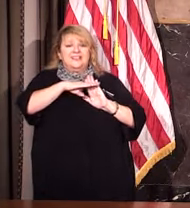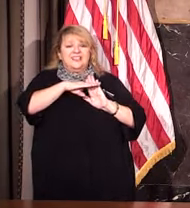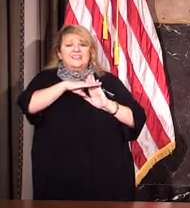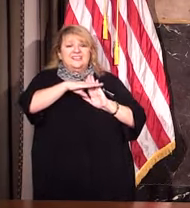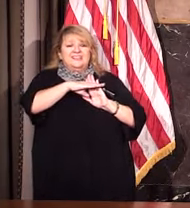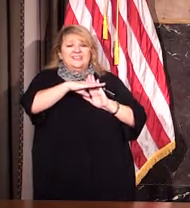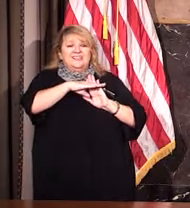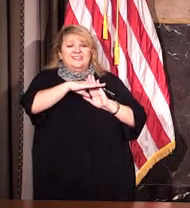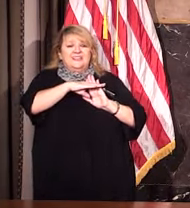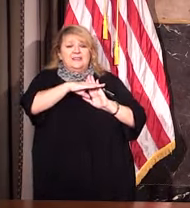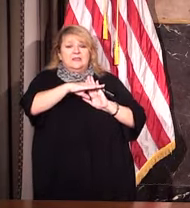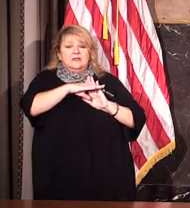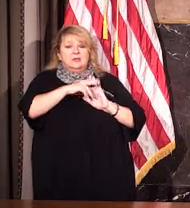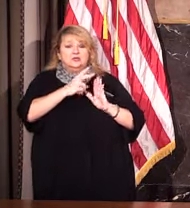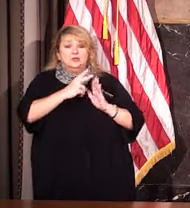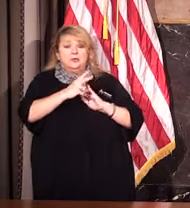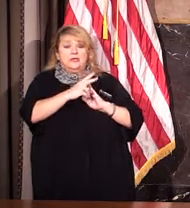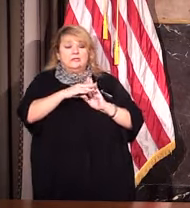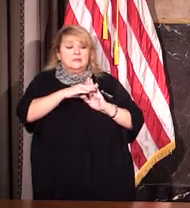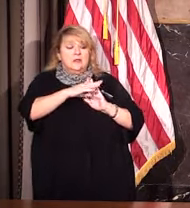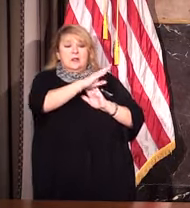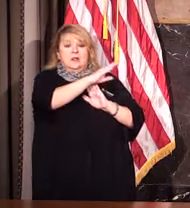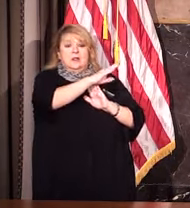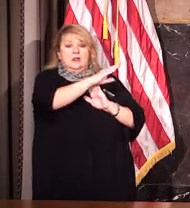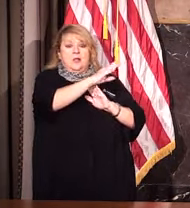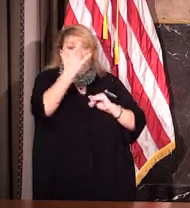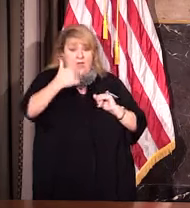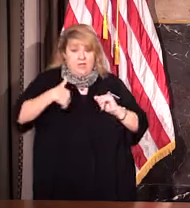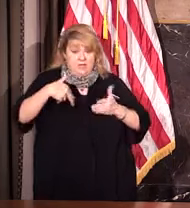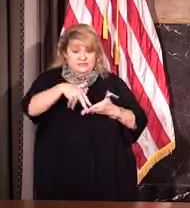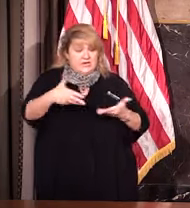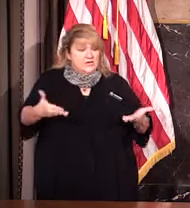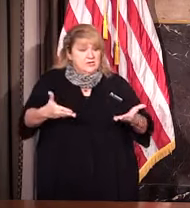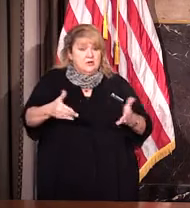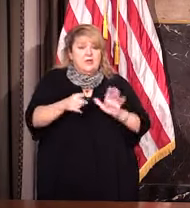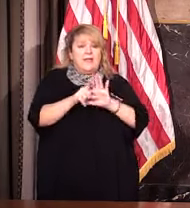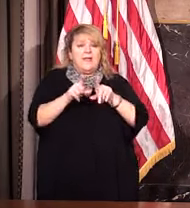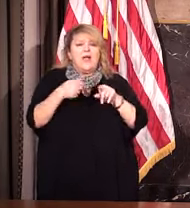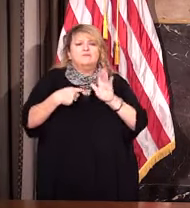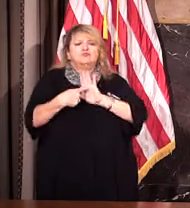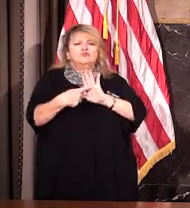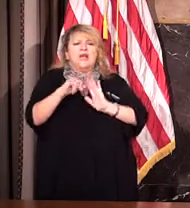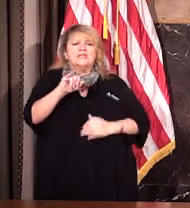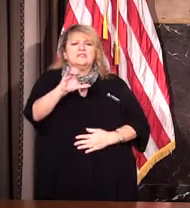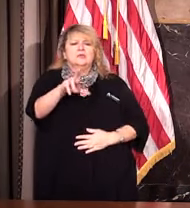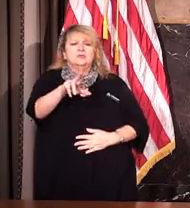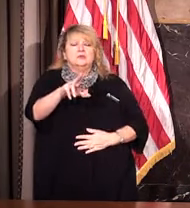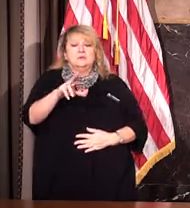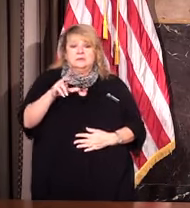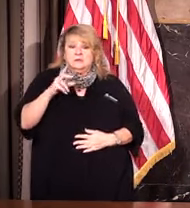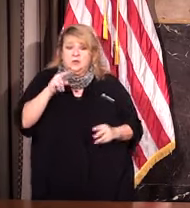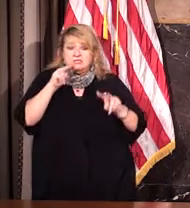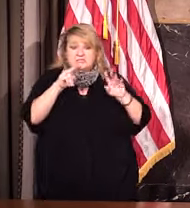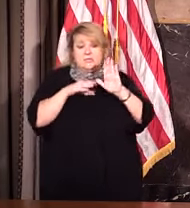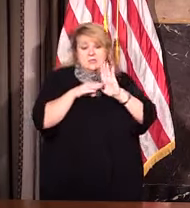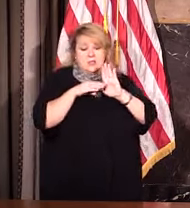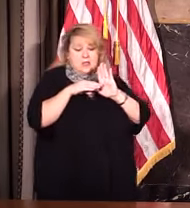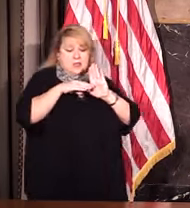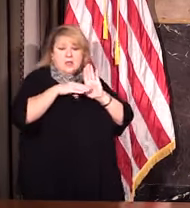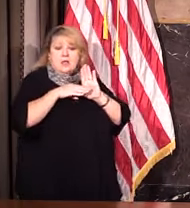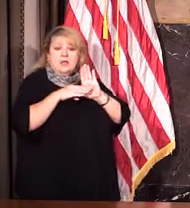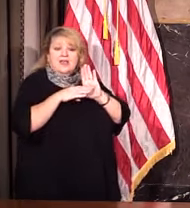here today as a representative of the ICU community here is that our example tells us in the curves that we didn't do those things